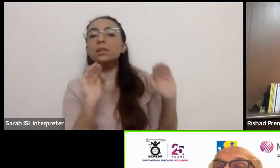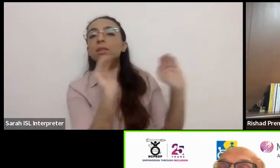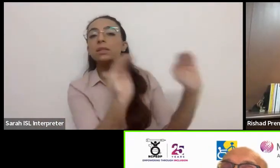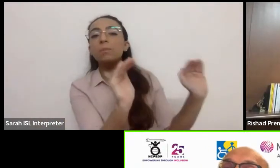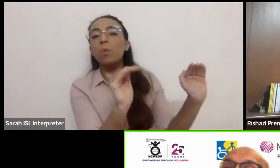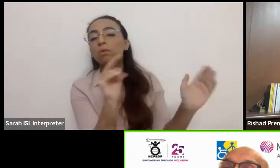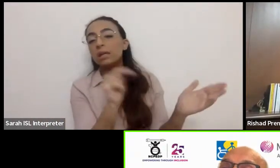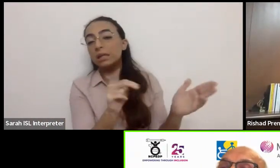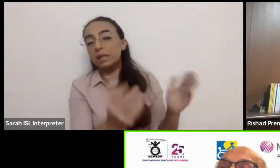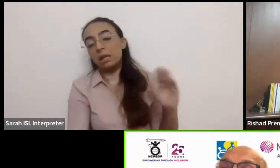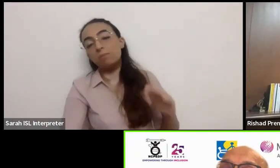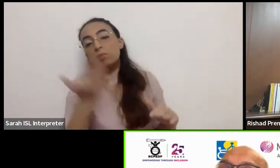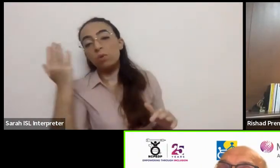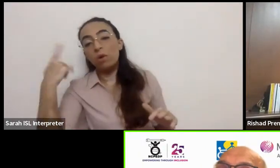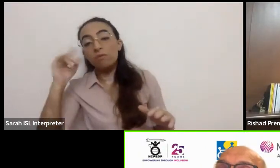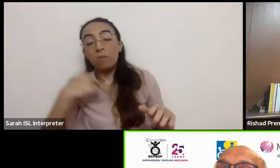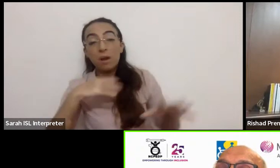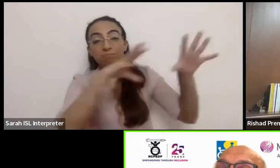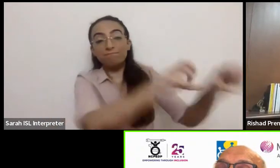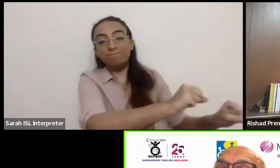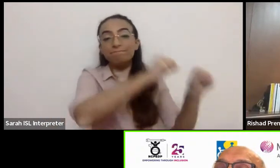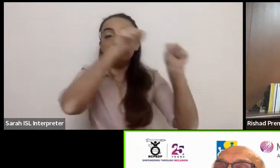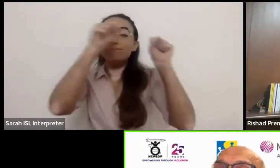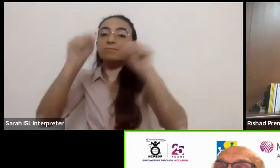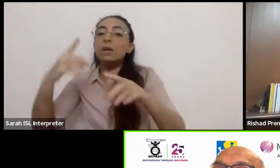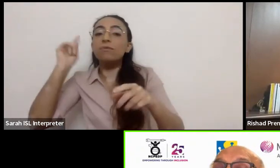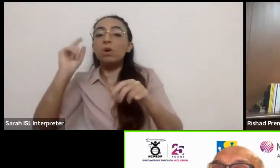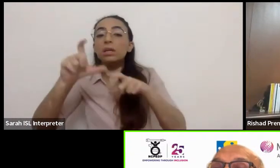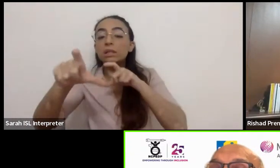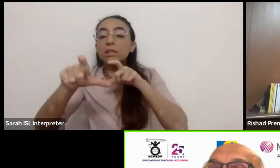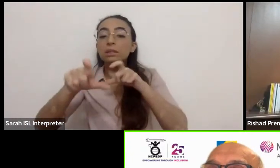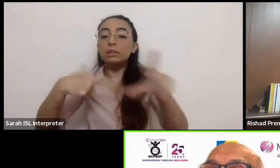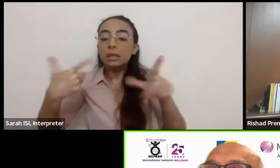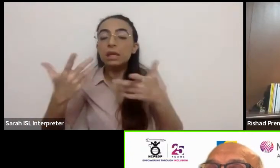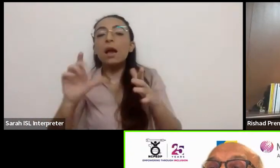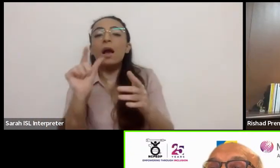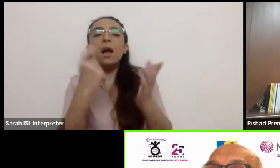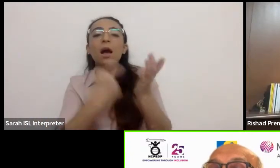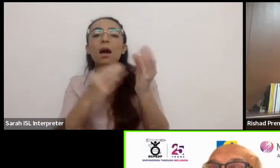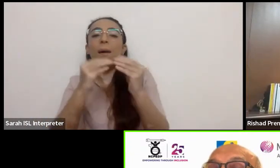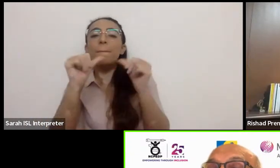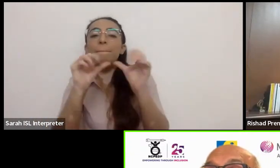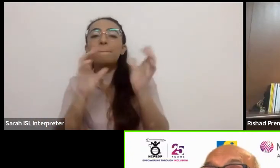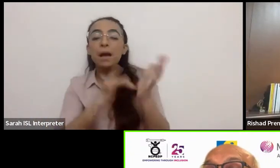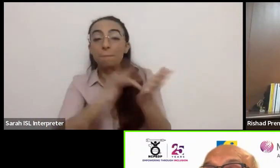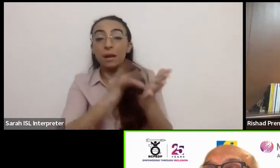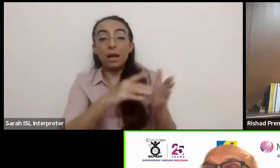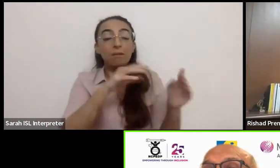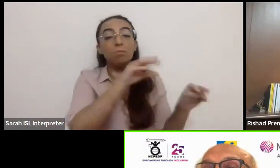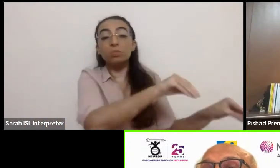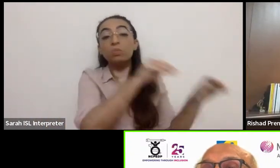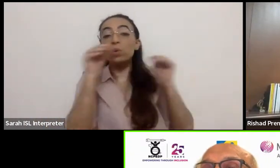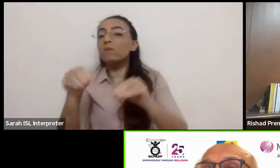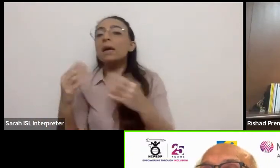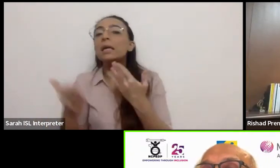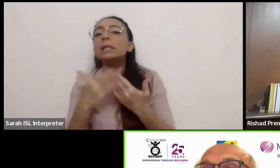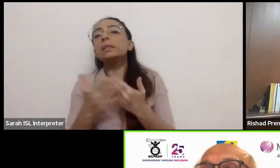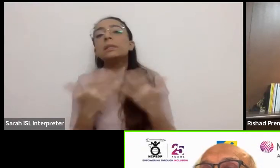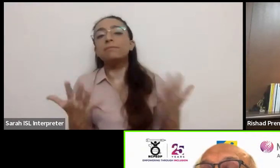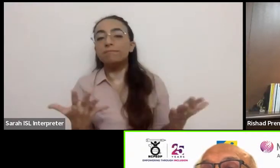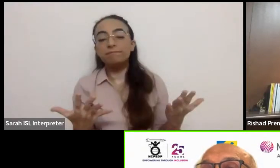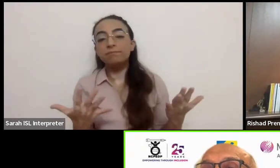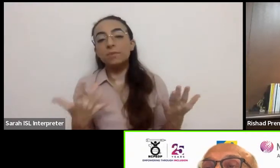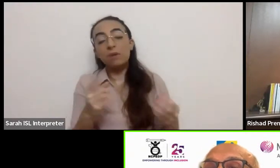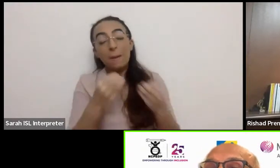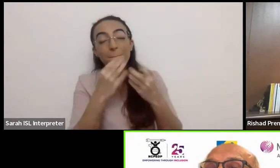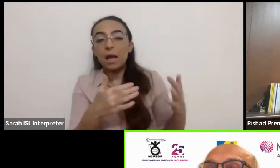right? And to uproot them from rural areas to semi-urban actually is not so easy for many of